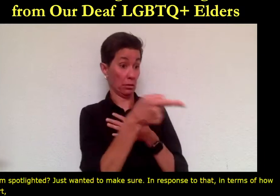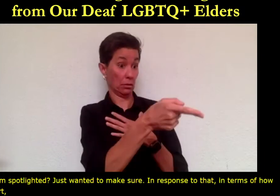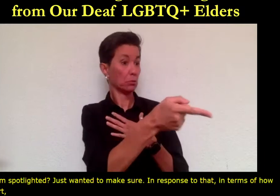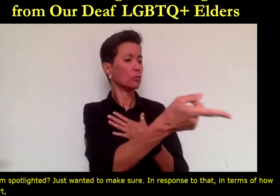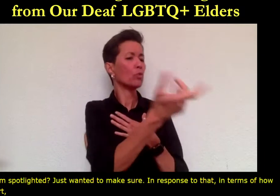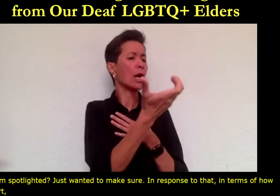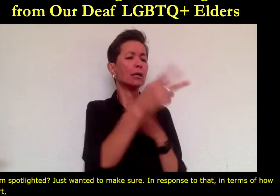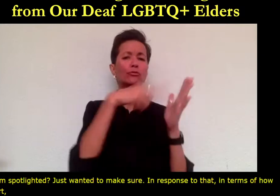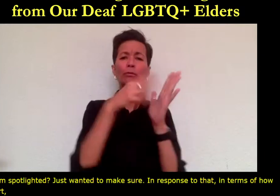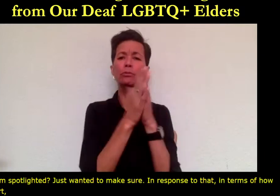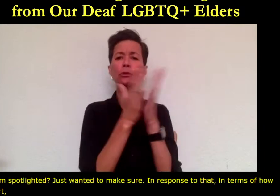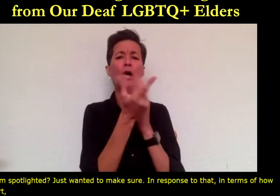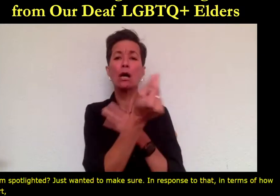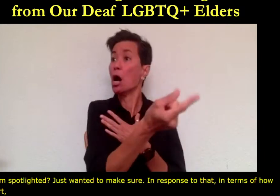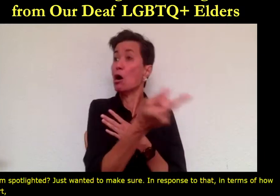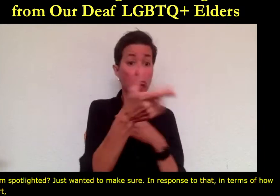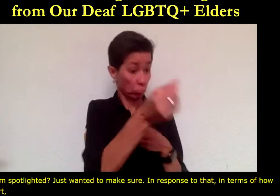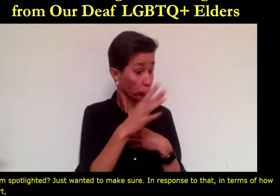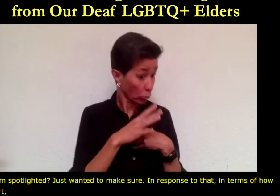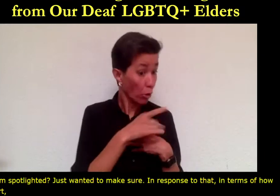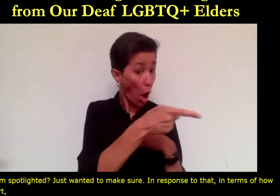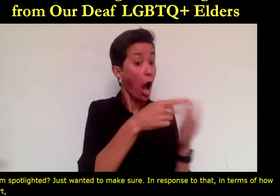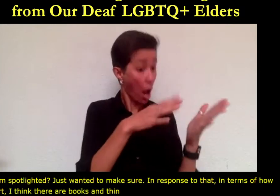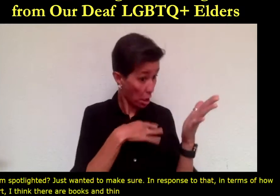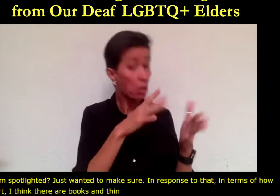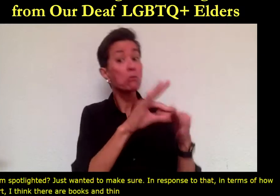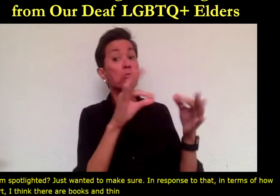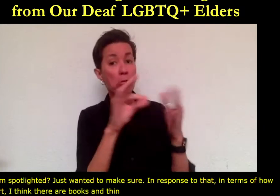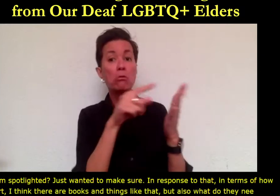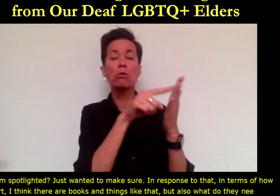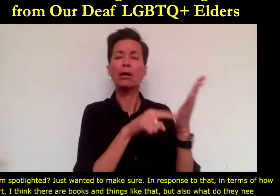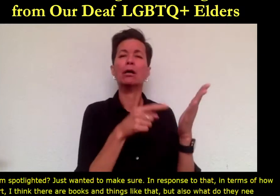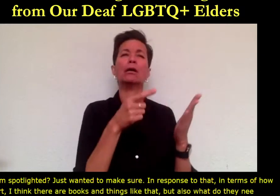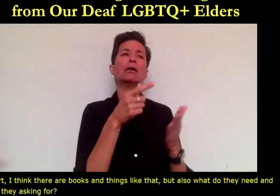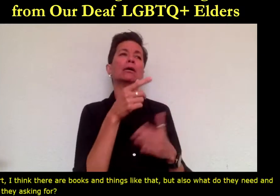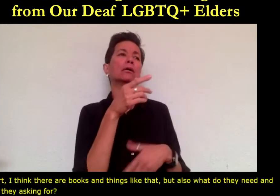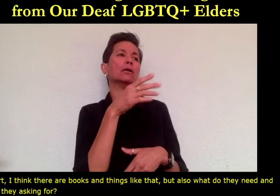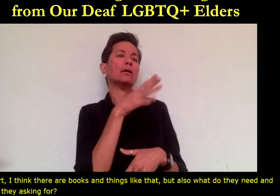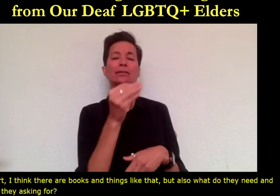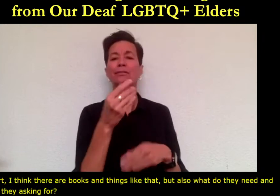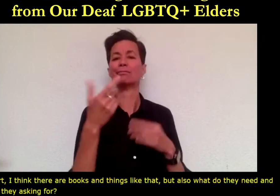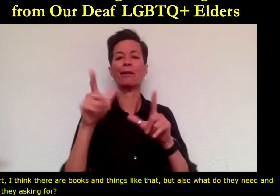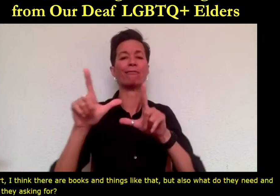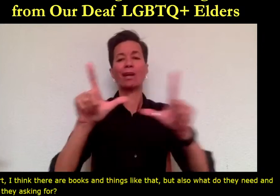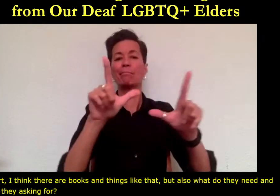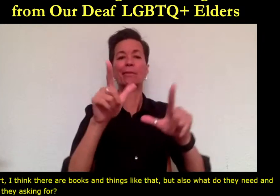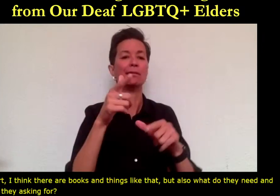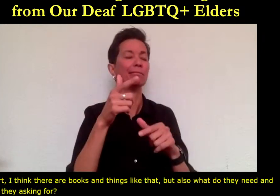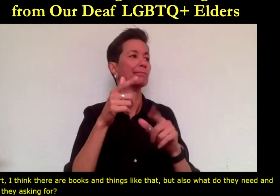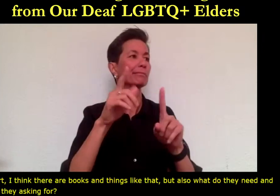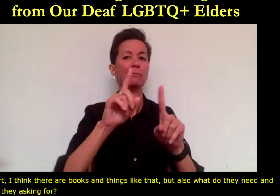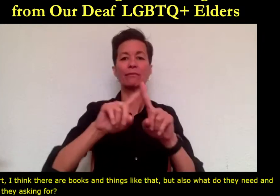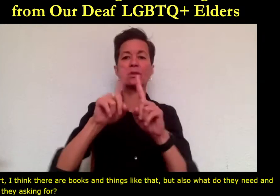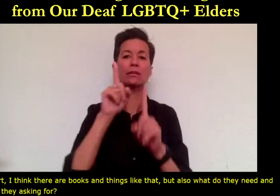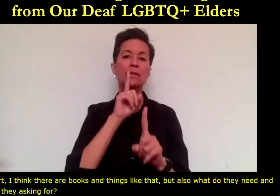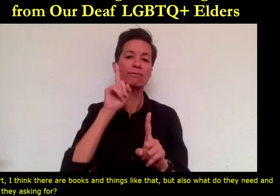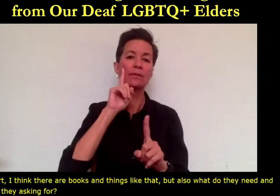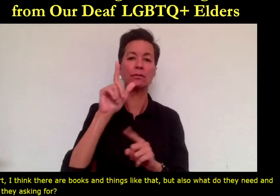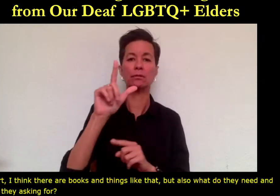k-12 i think it's often important to provide them with resources that they may want to read and so we can frame